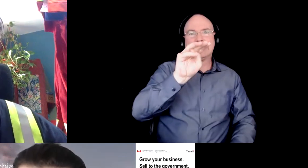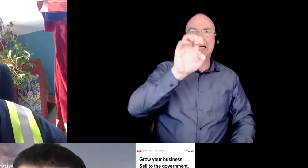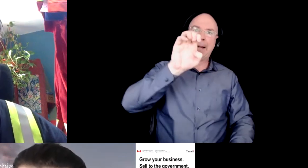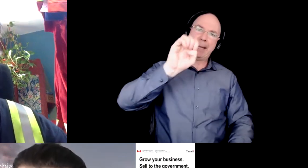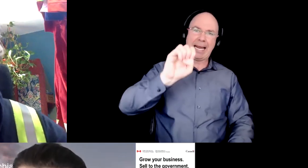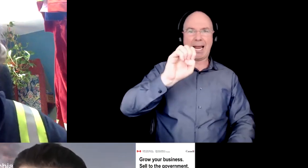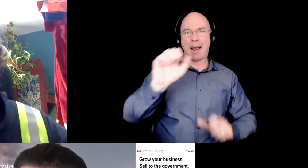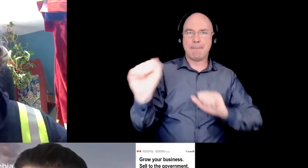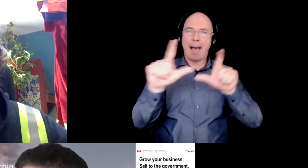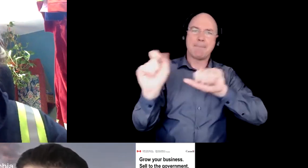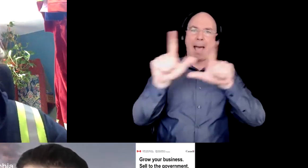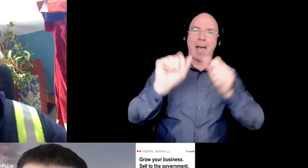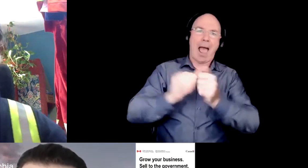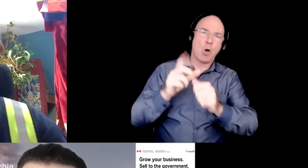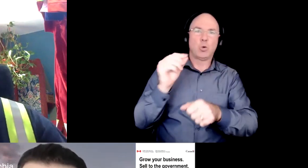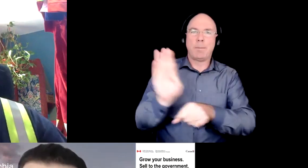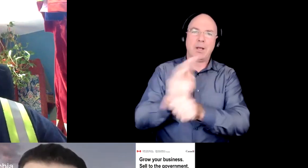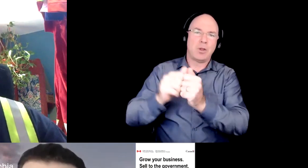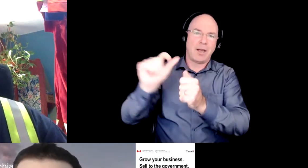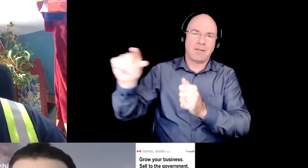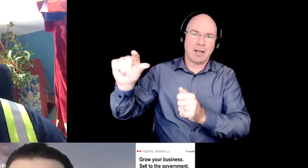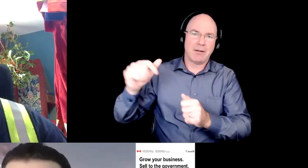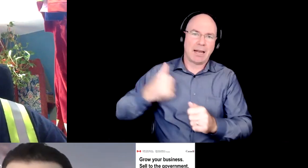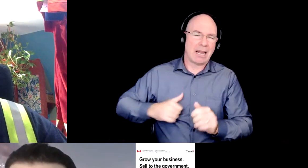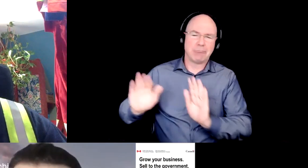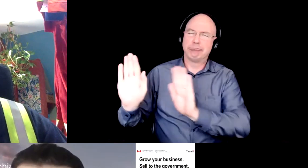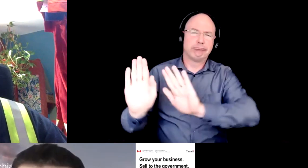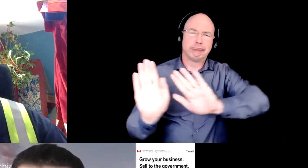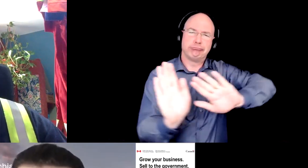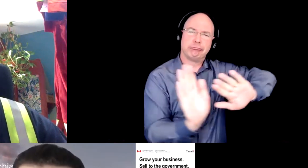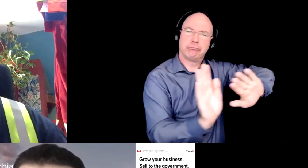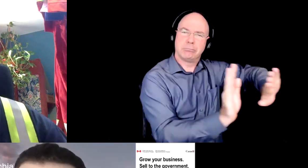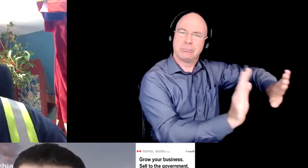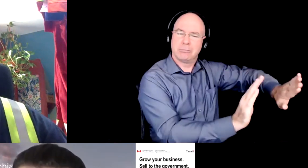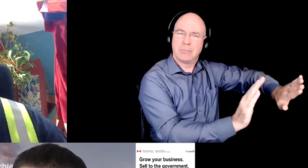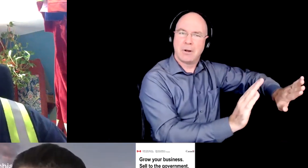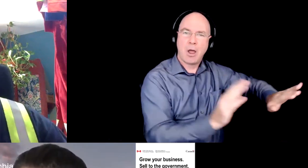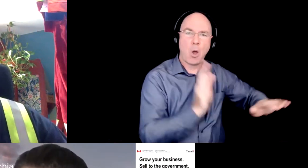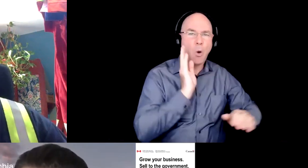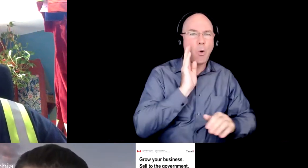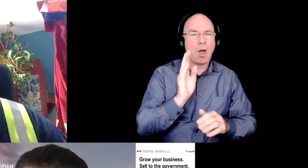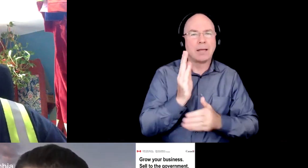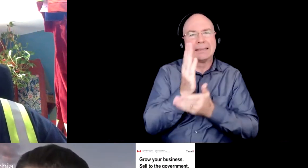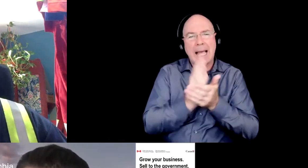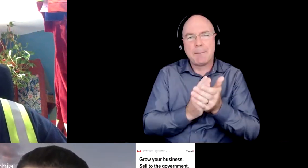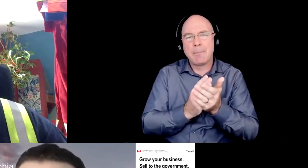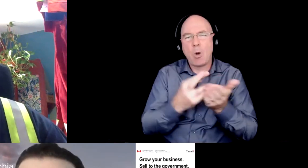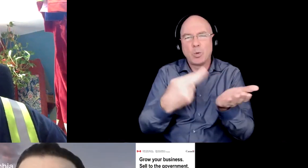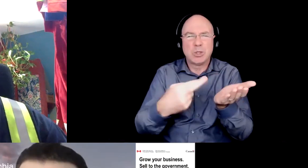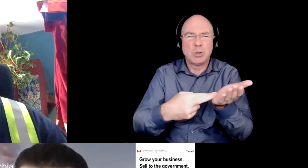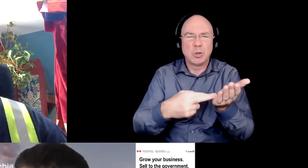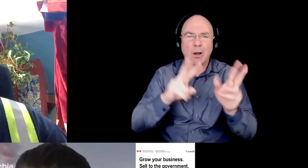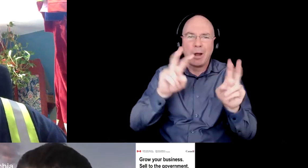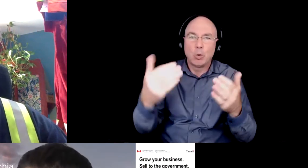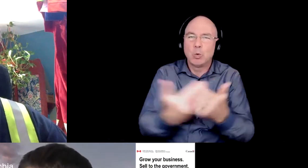about how to do business with the Government of Canada. Instead, I'm going to show off a couple of resources, a couple of